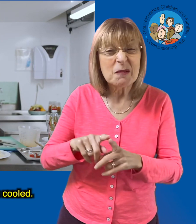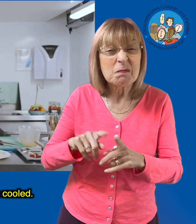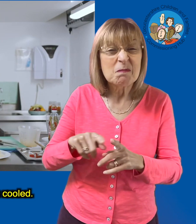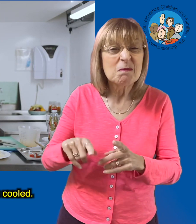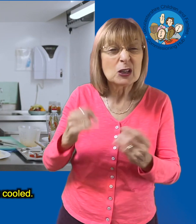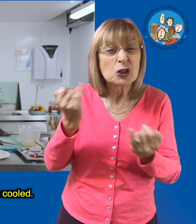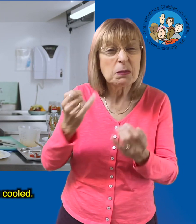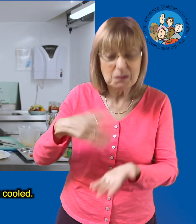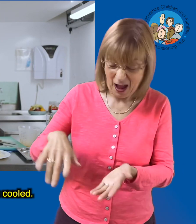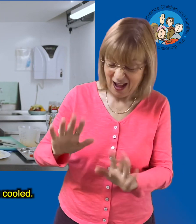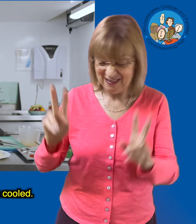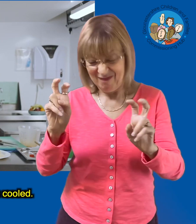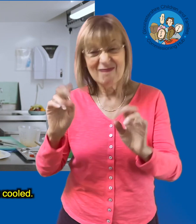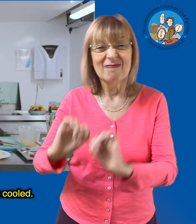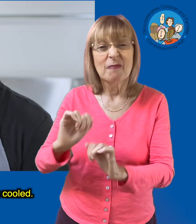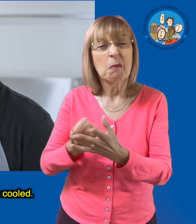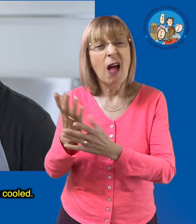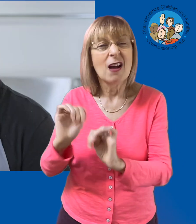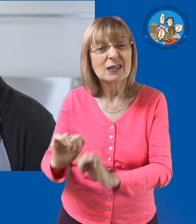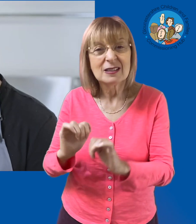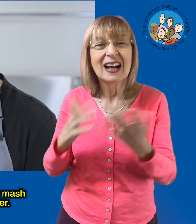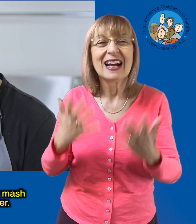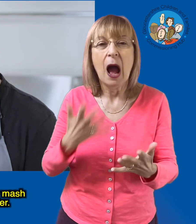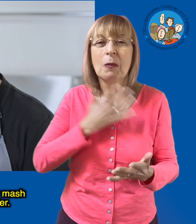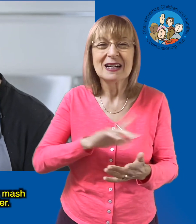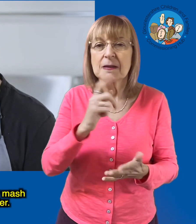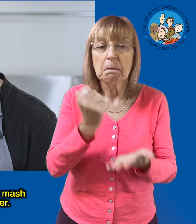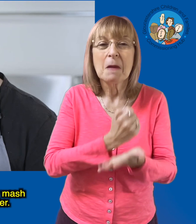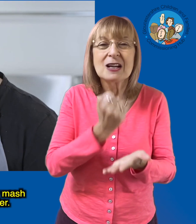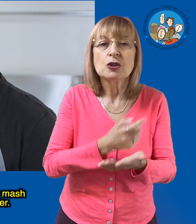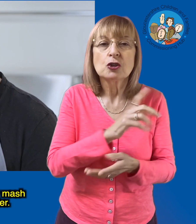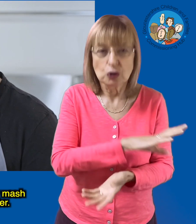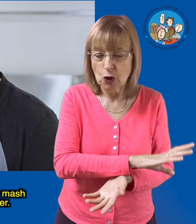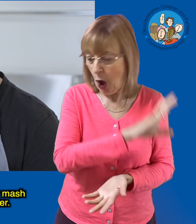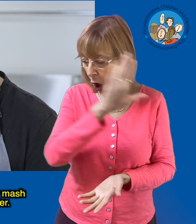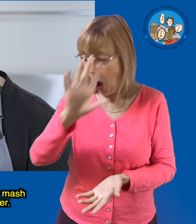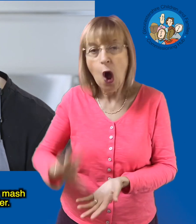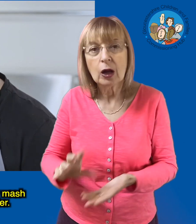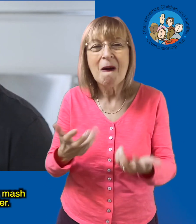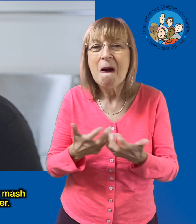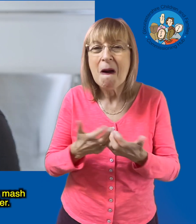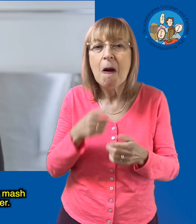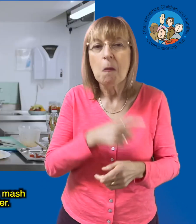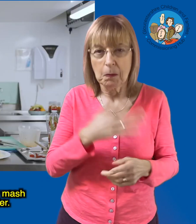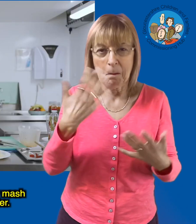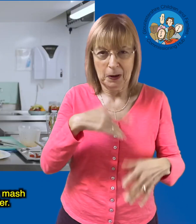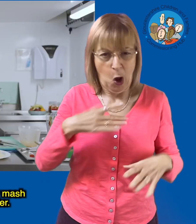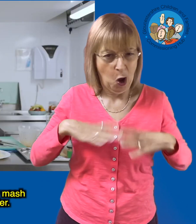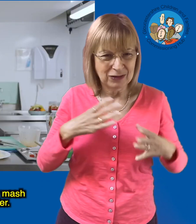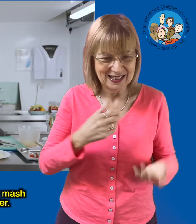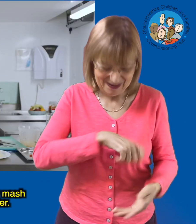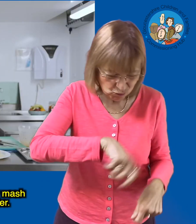base now for the shepherd's pie has cooled. So it's time now to top it with that lovely mash that we've made and mashed